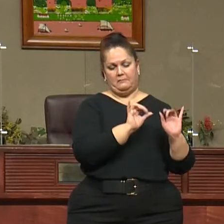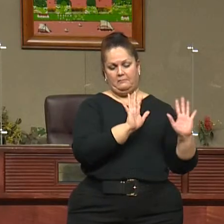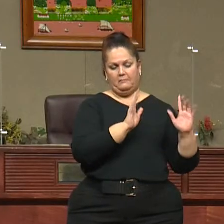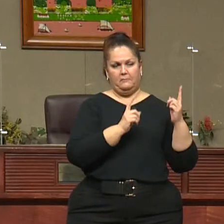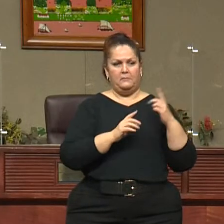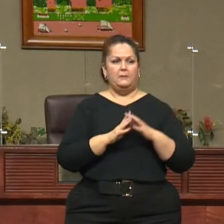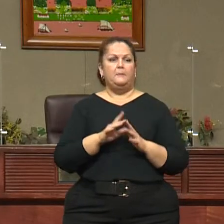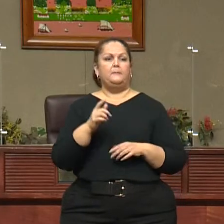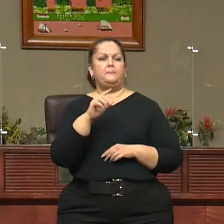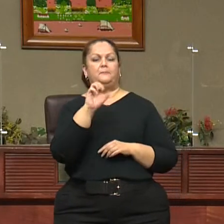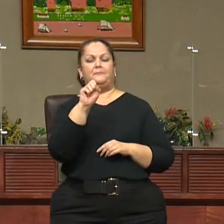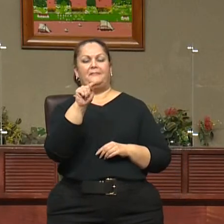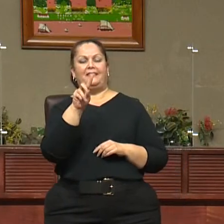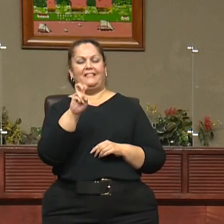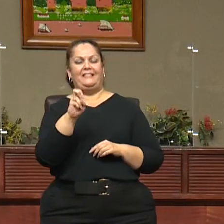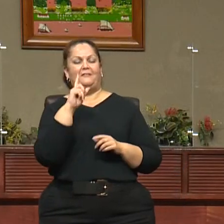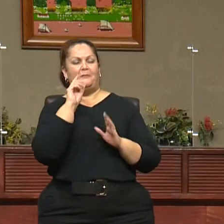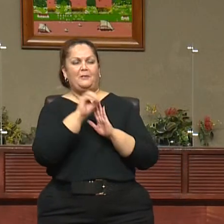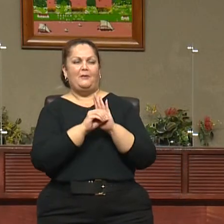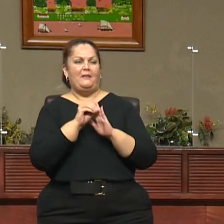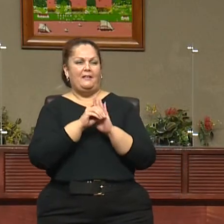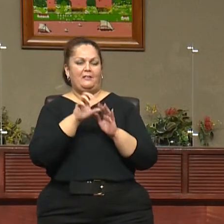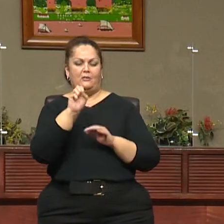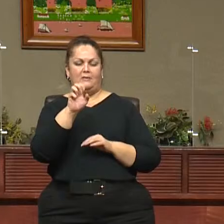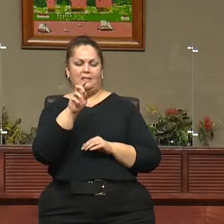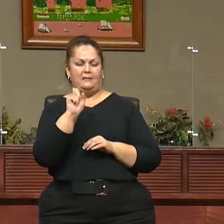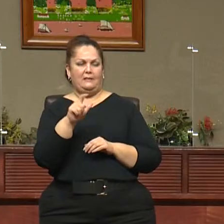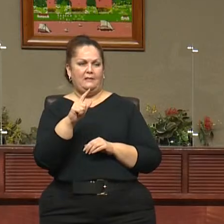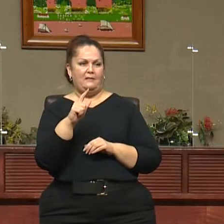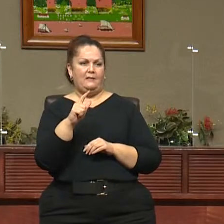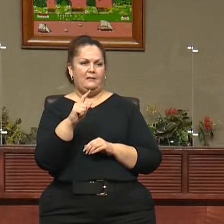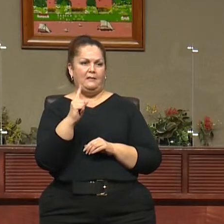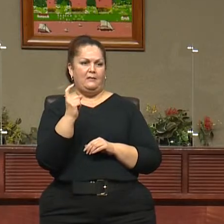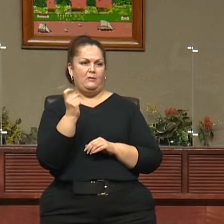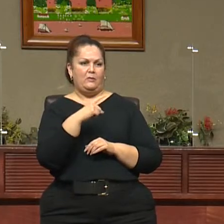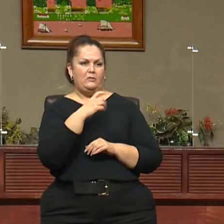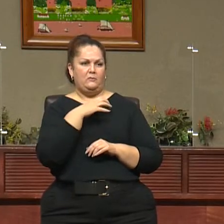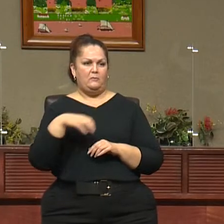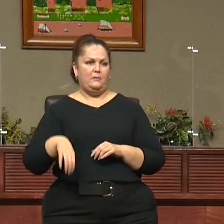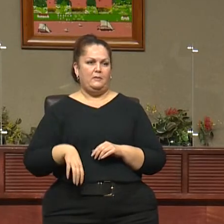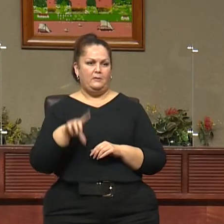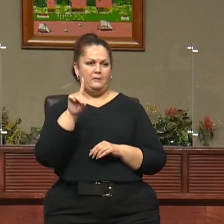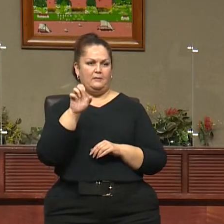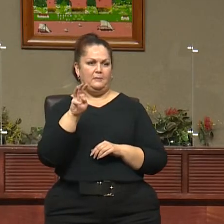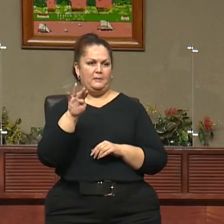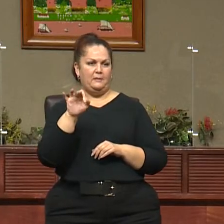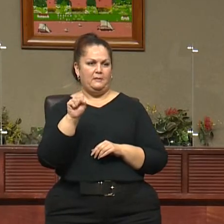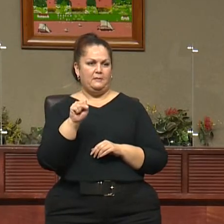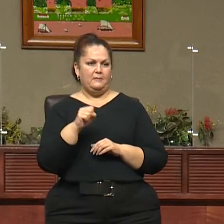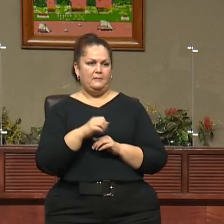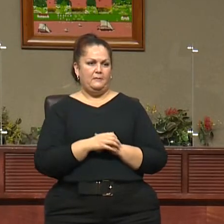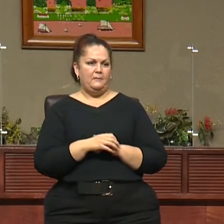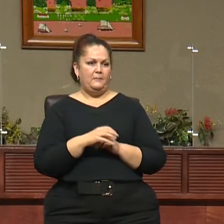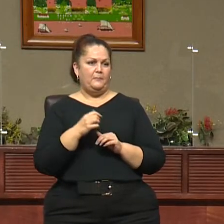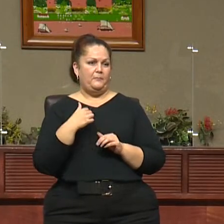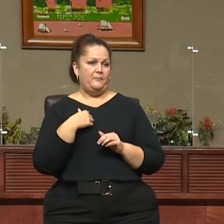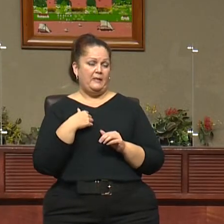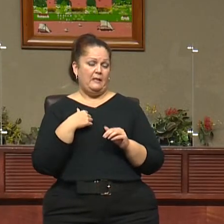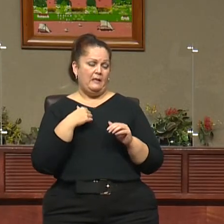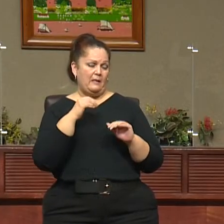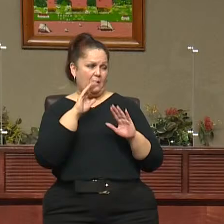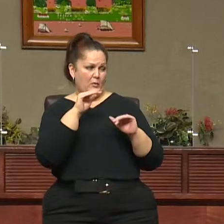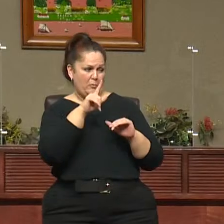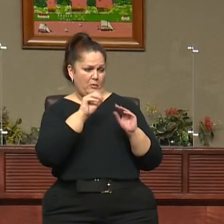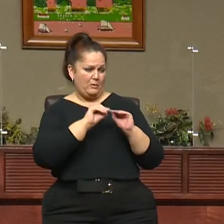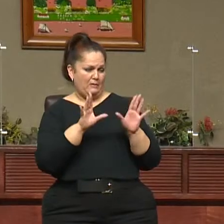This is Steve Hurek from the Orlando Sentinel. This question's for Mayor Demings. I was hoping you could clarify